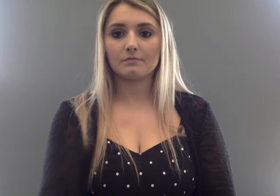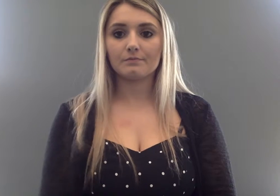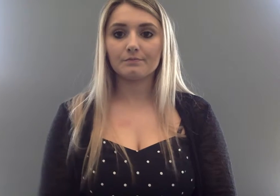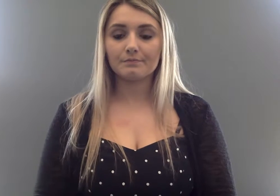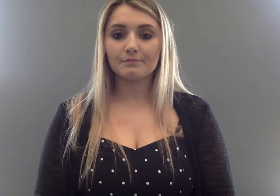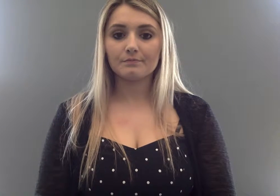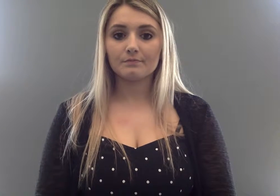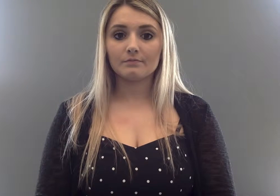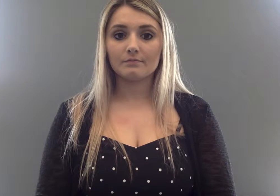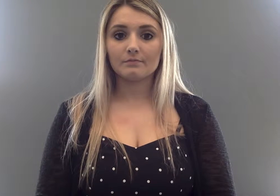How many fifths do we have left?